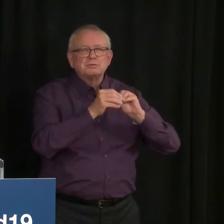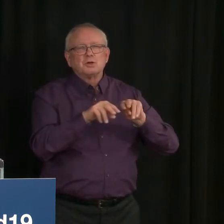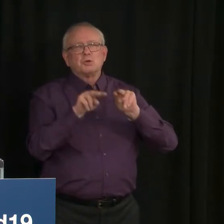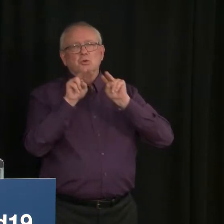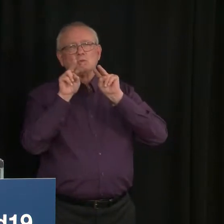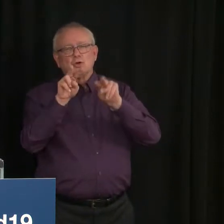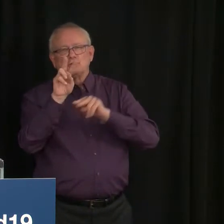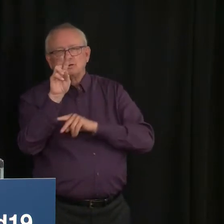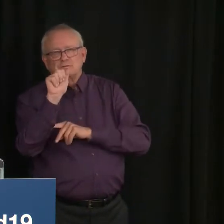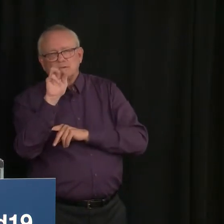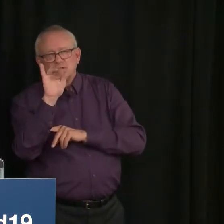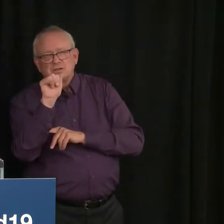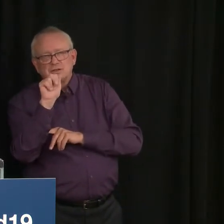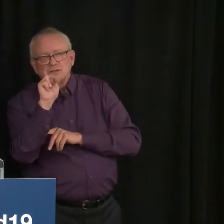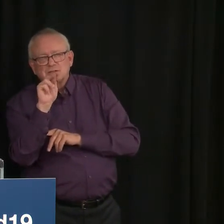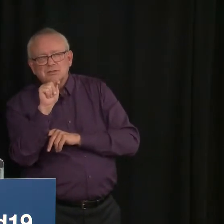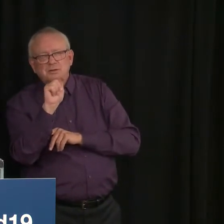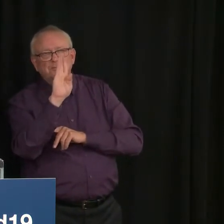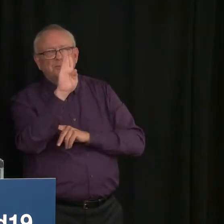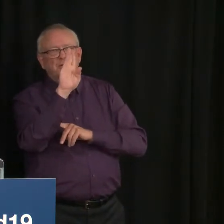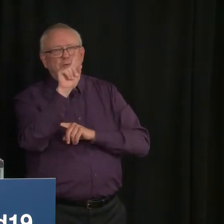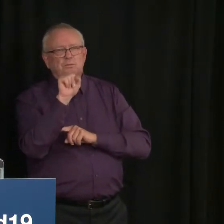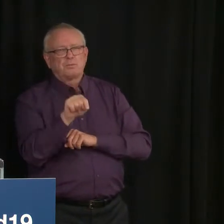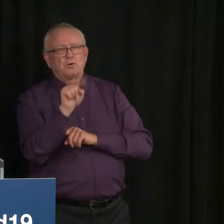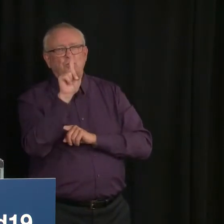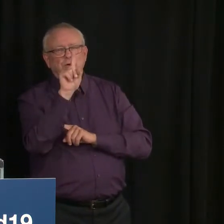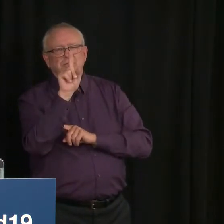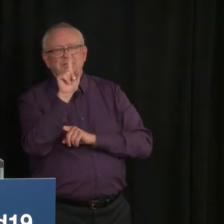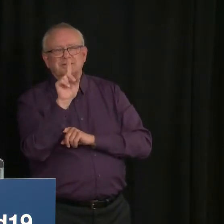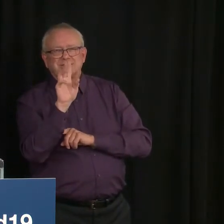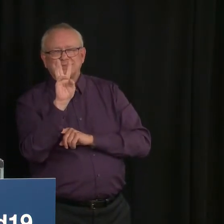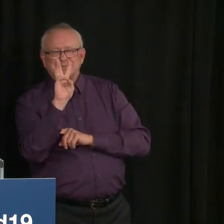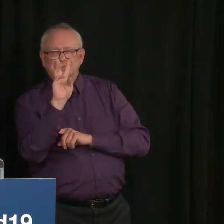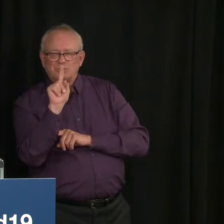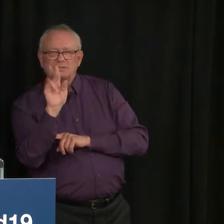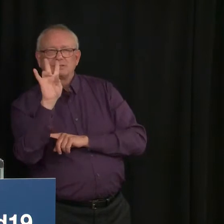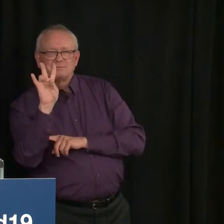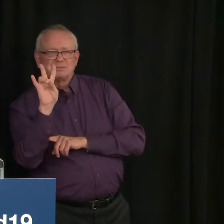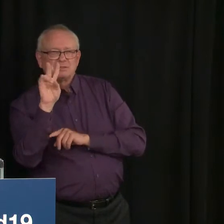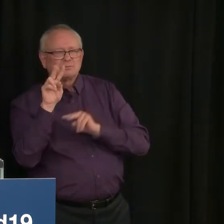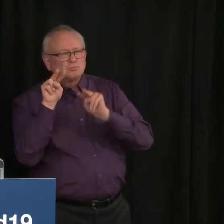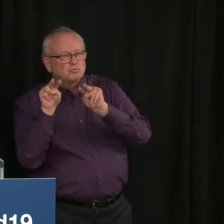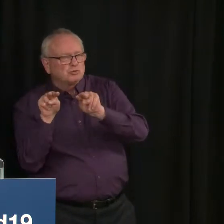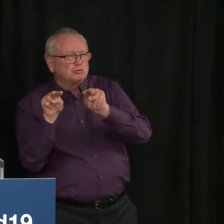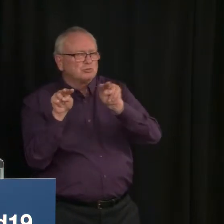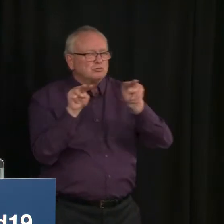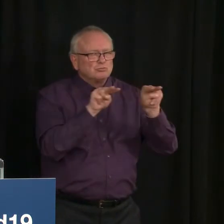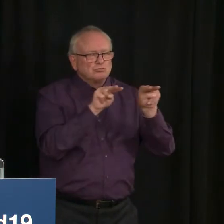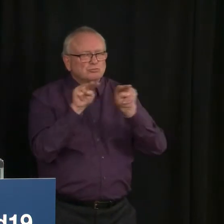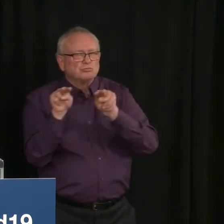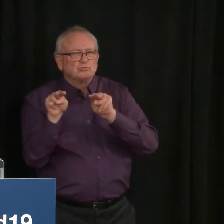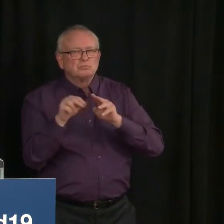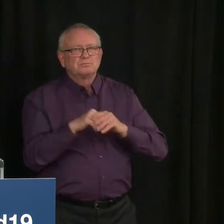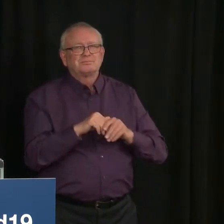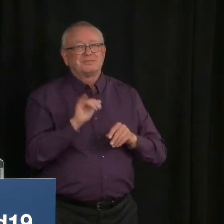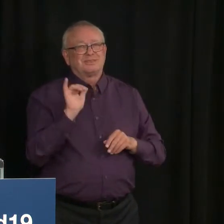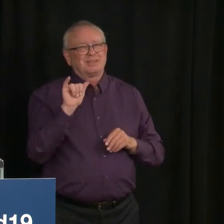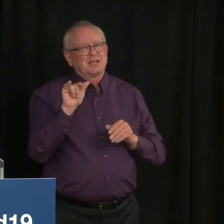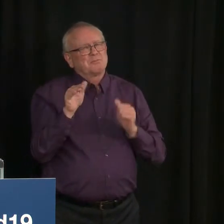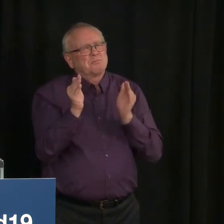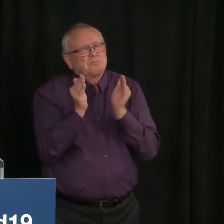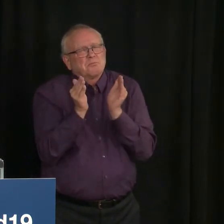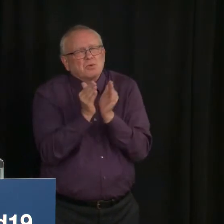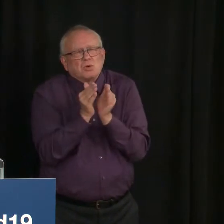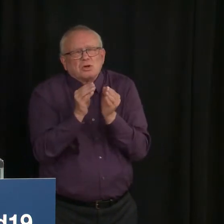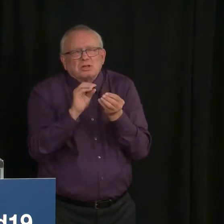B1617 variant, where we're paying attention to how it's acting, watching it closely. It is a very small proportion of our overall cases right now, and we